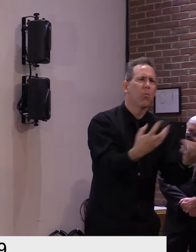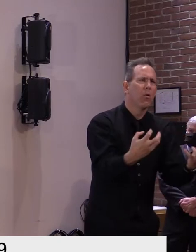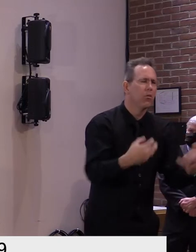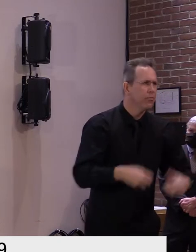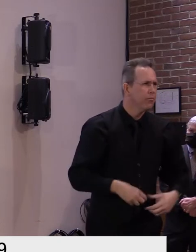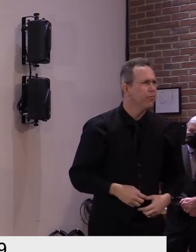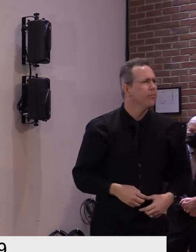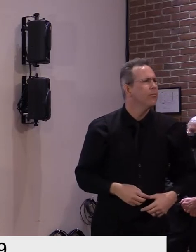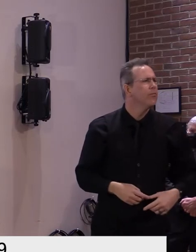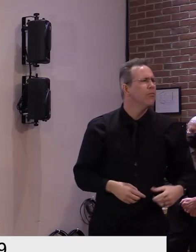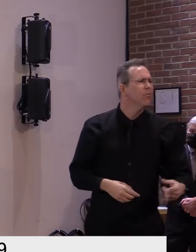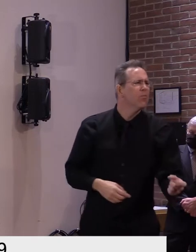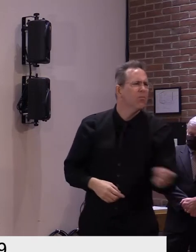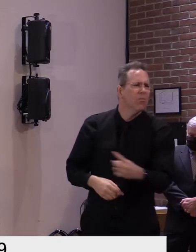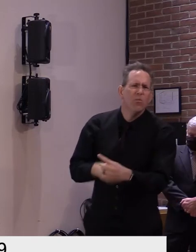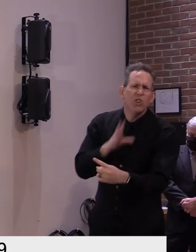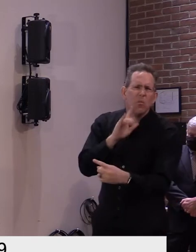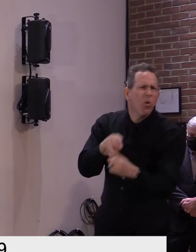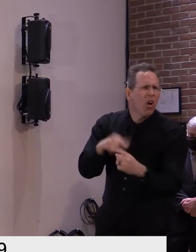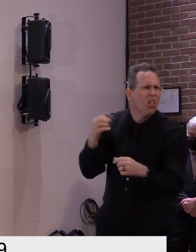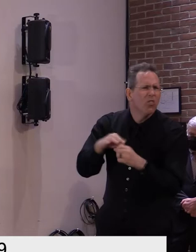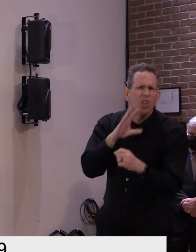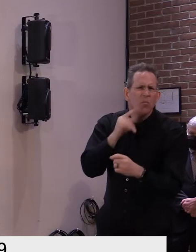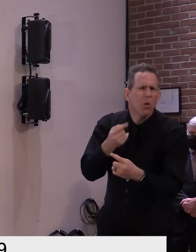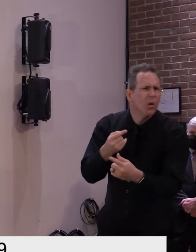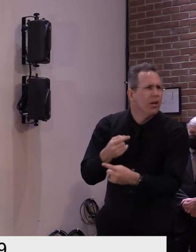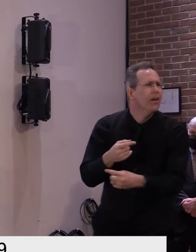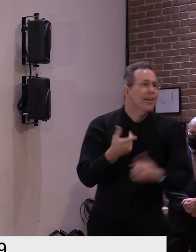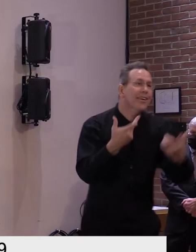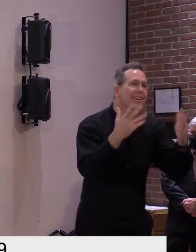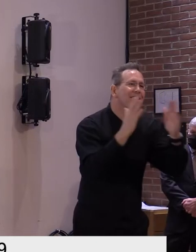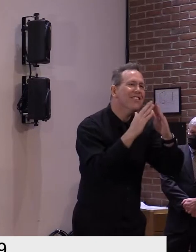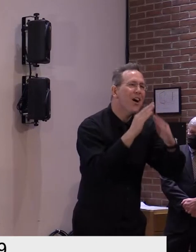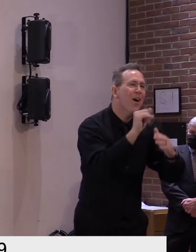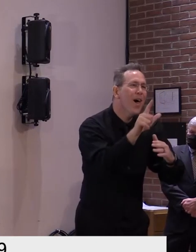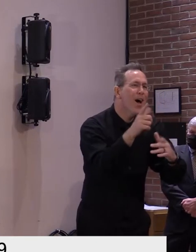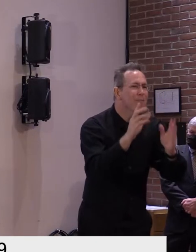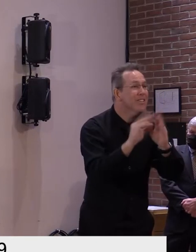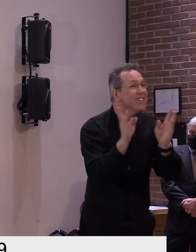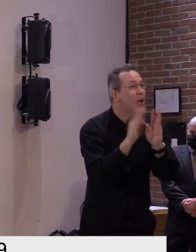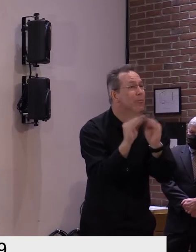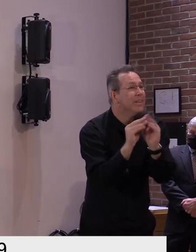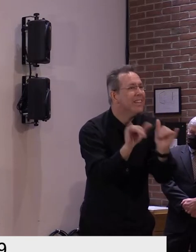instance. That would include both town meeting and primary. Oh, it does?